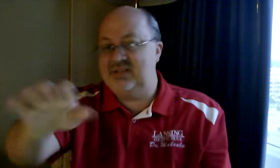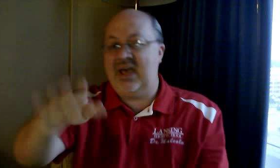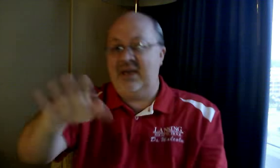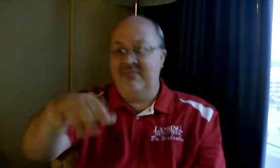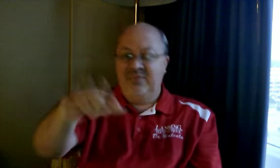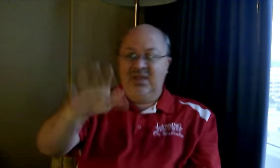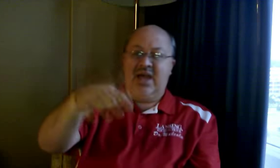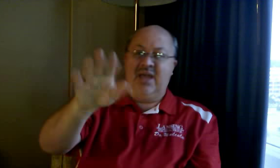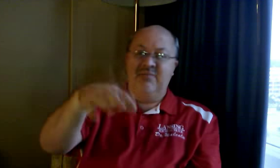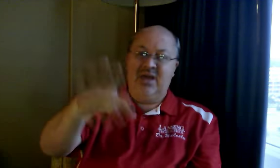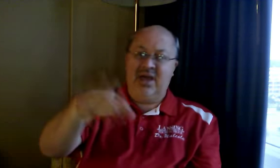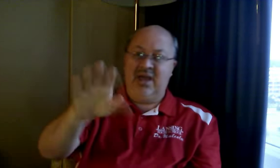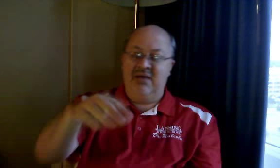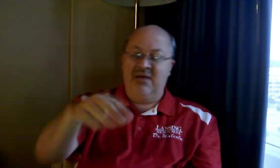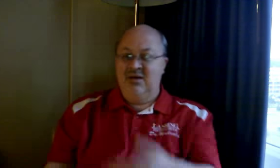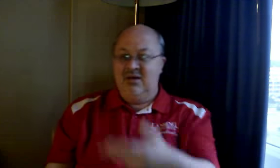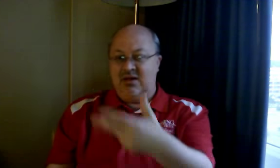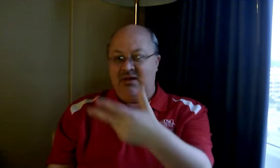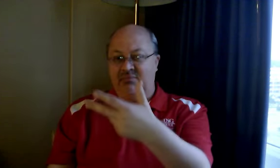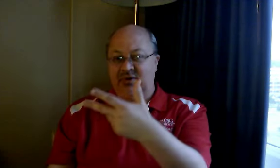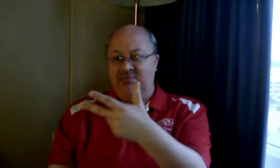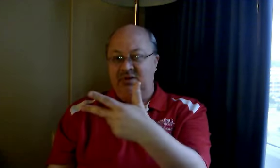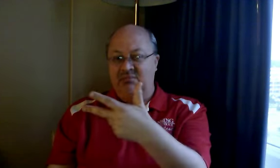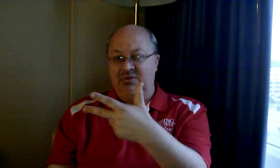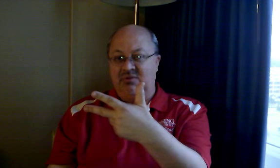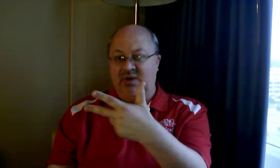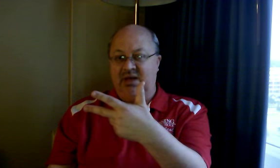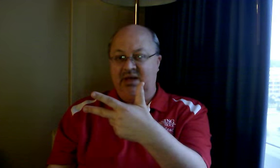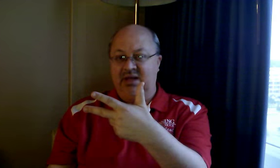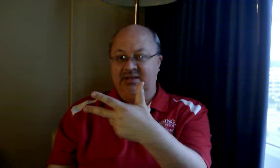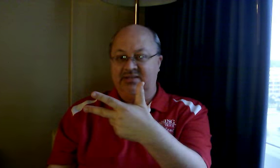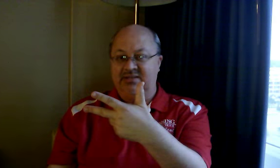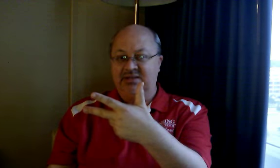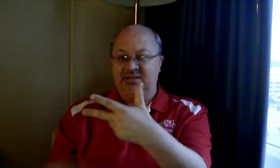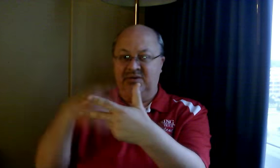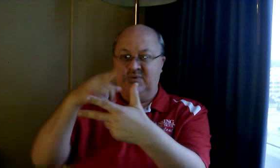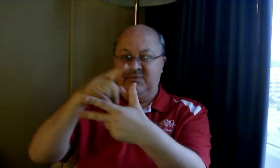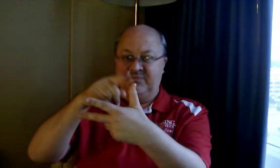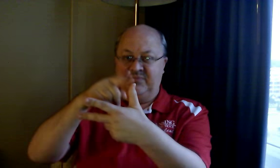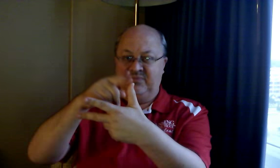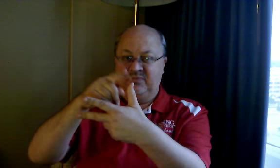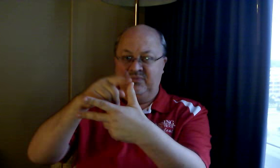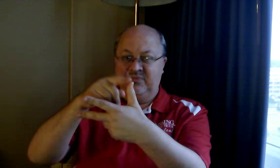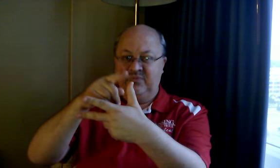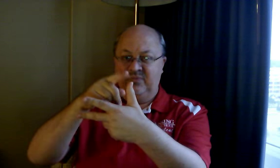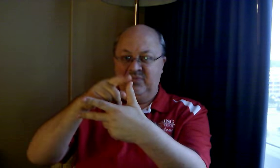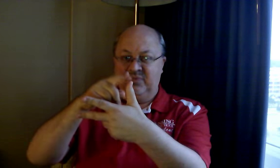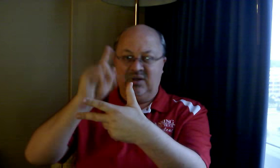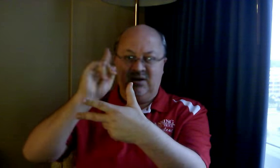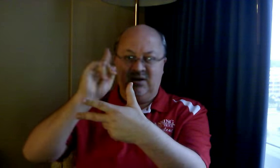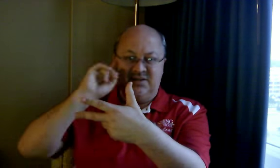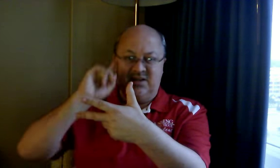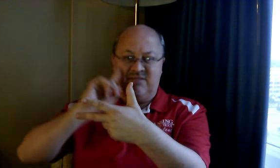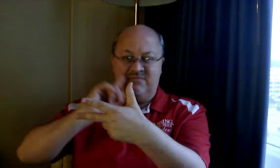Hey, hey, hey. And I put up the number 3 and I say to you, are you deaf?